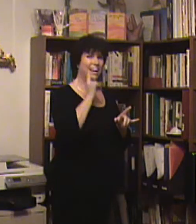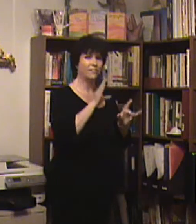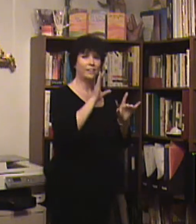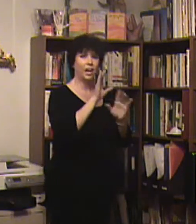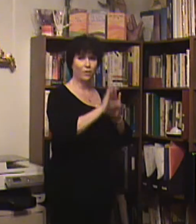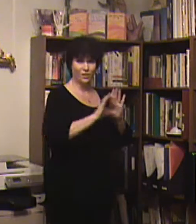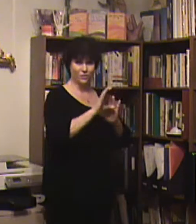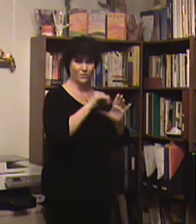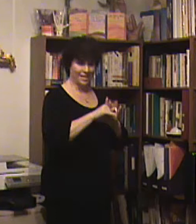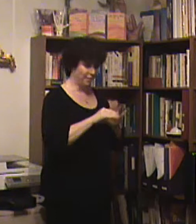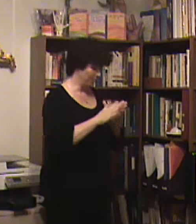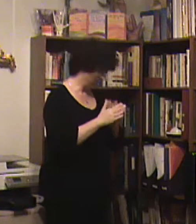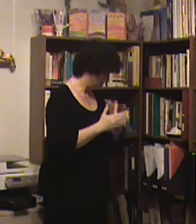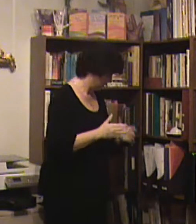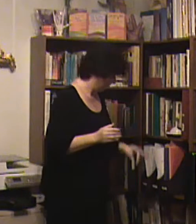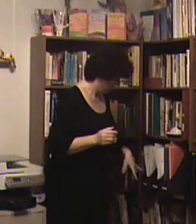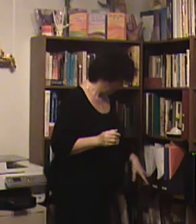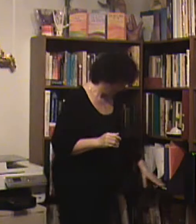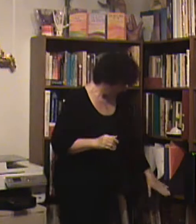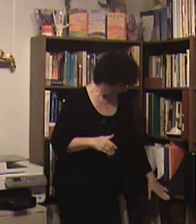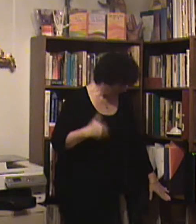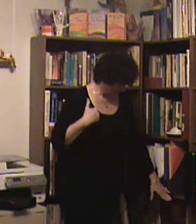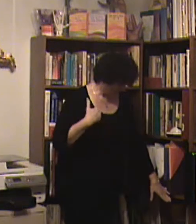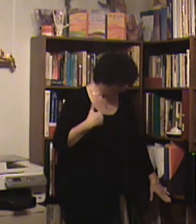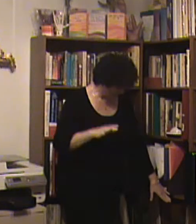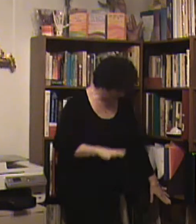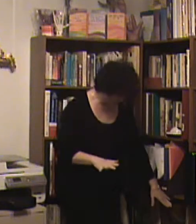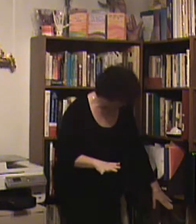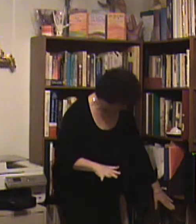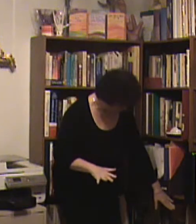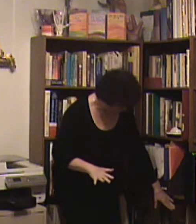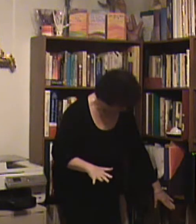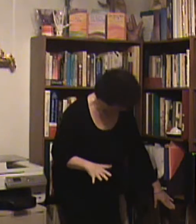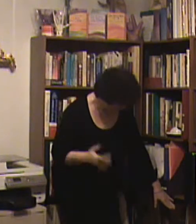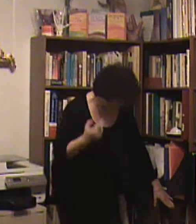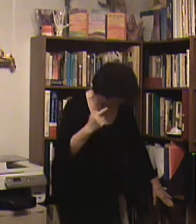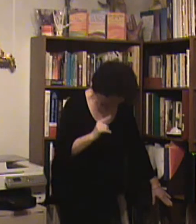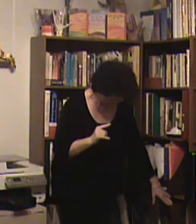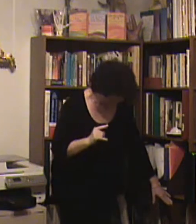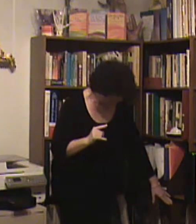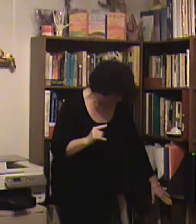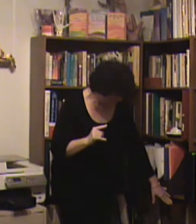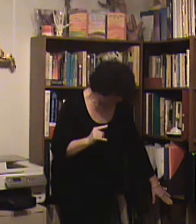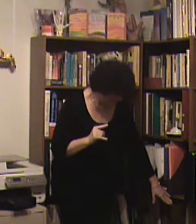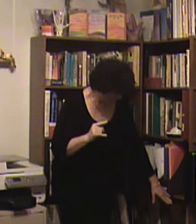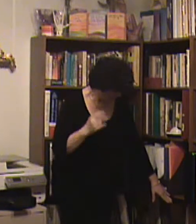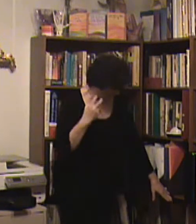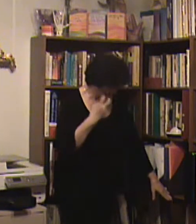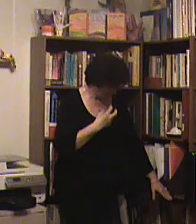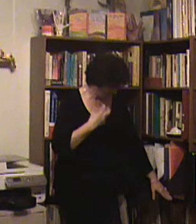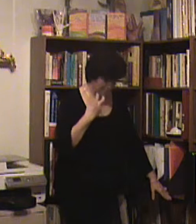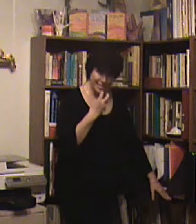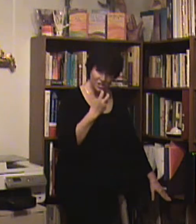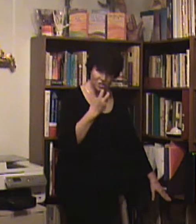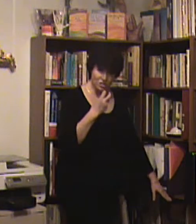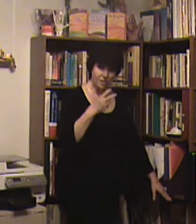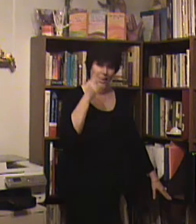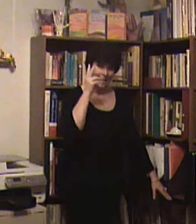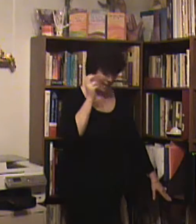deaf characters in the books. I have an area here for speech and